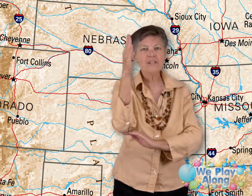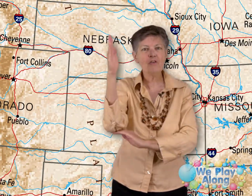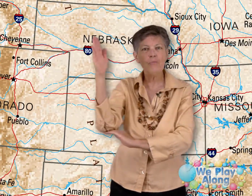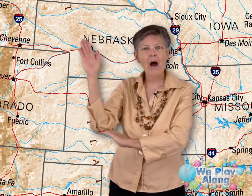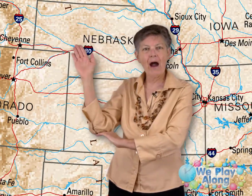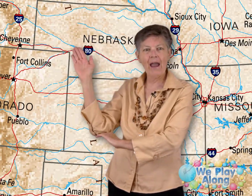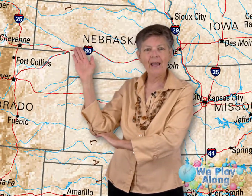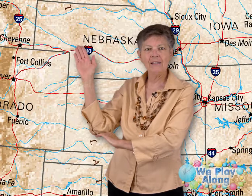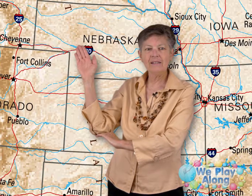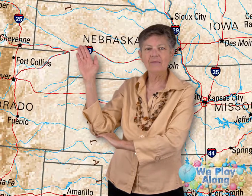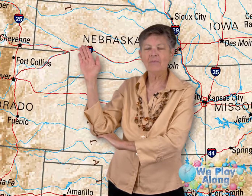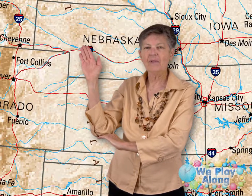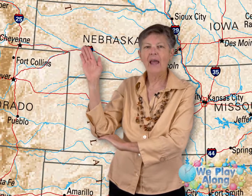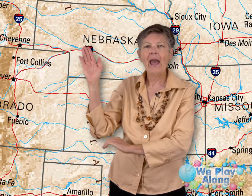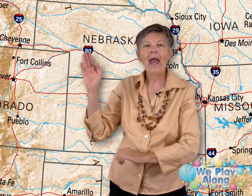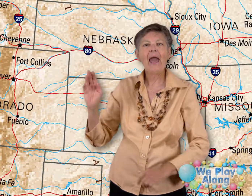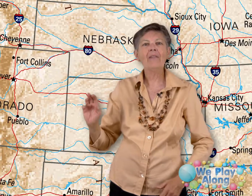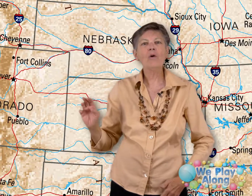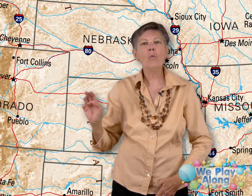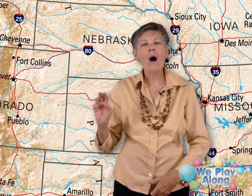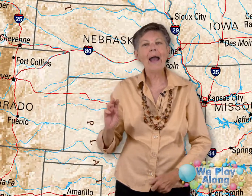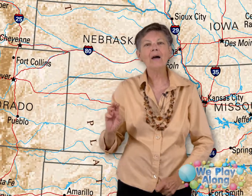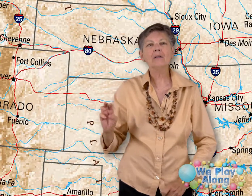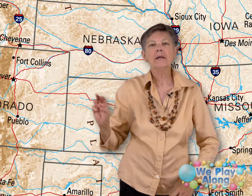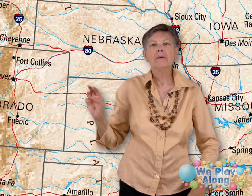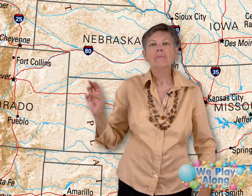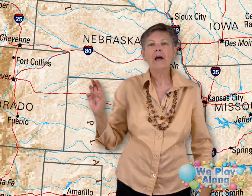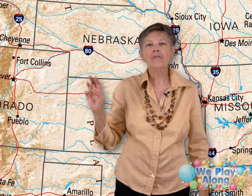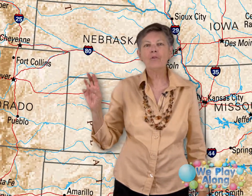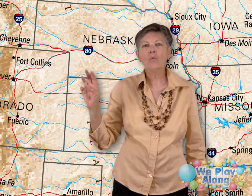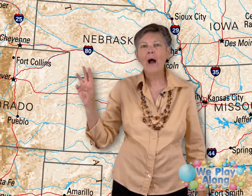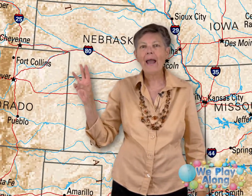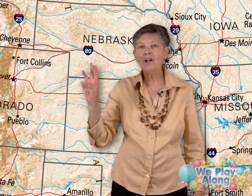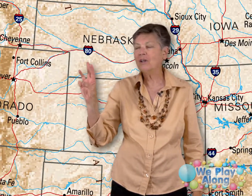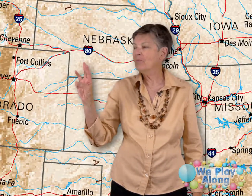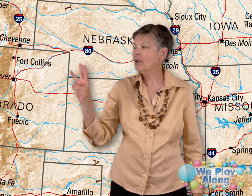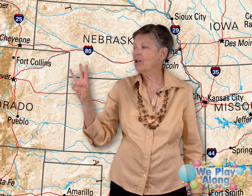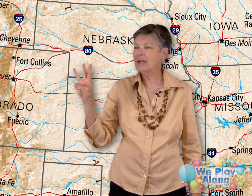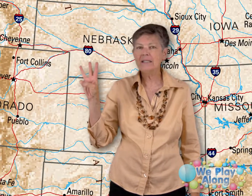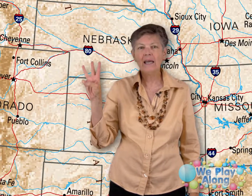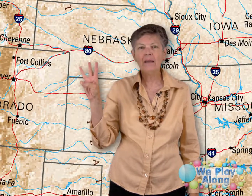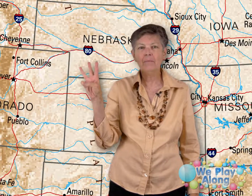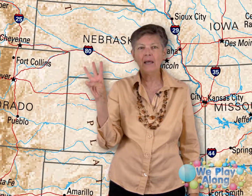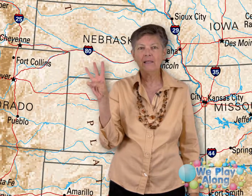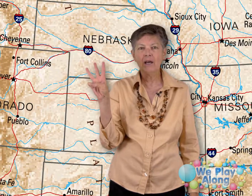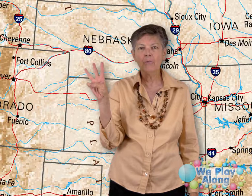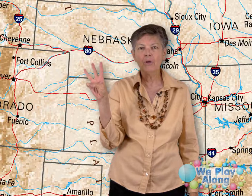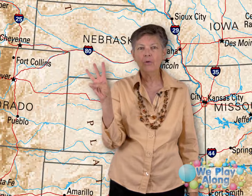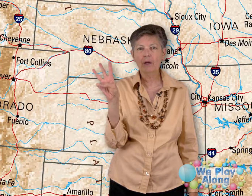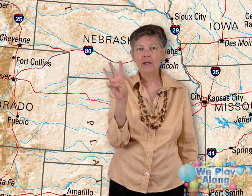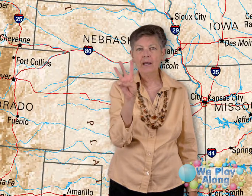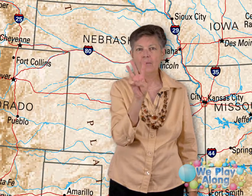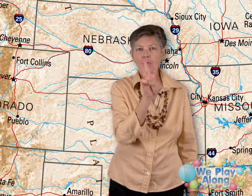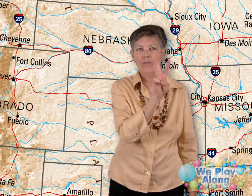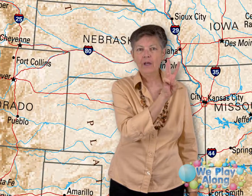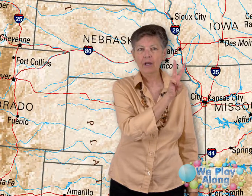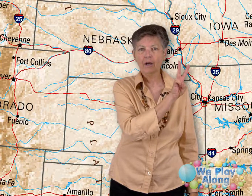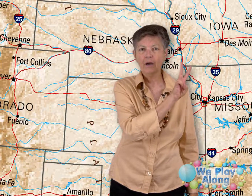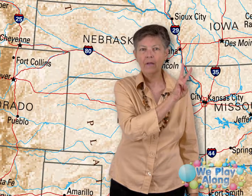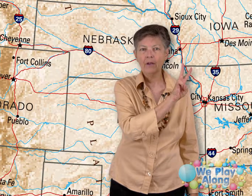of pines, and the wild. Now for wild, you're going to make a W and come over here, and then you're